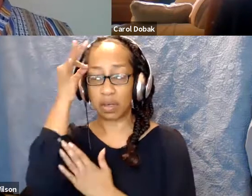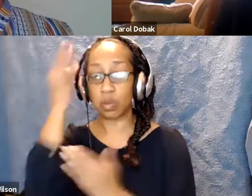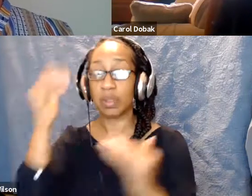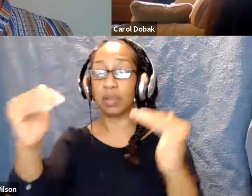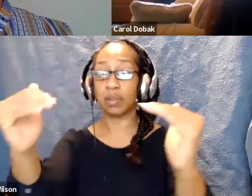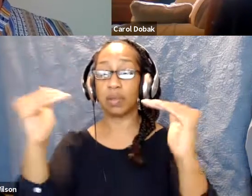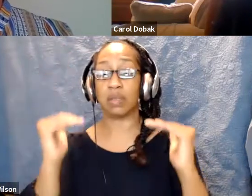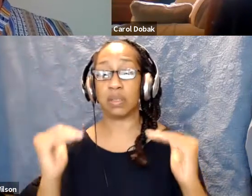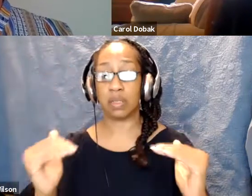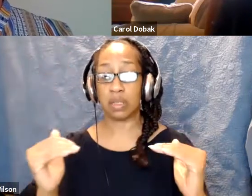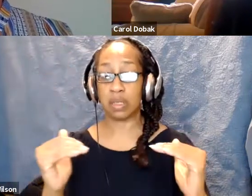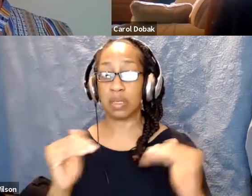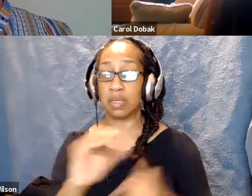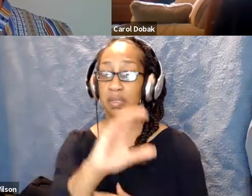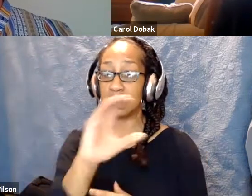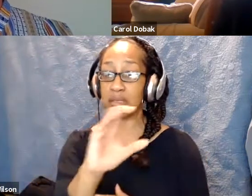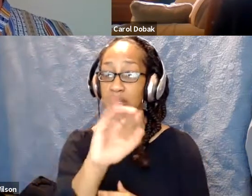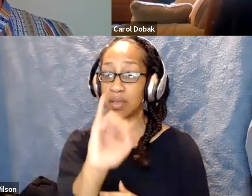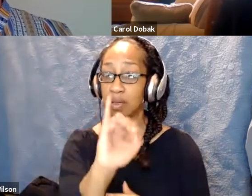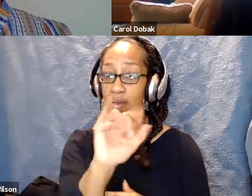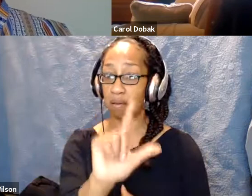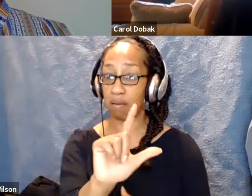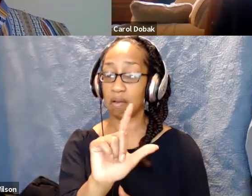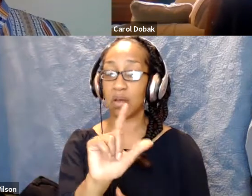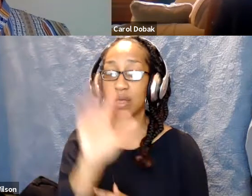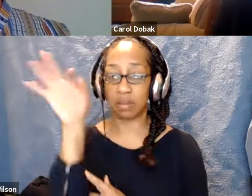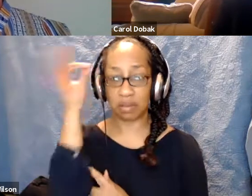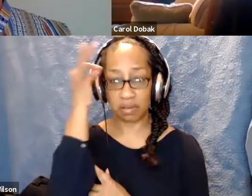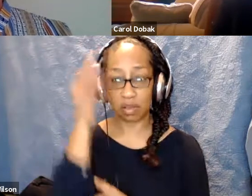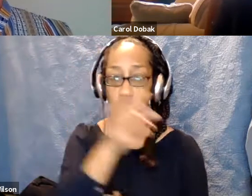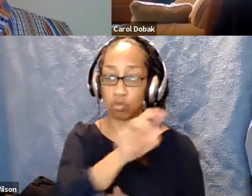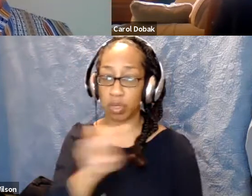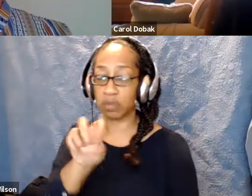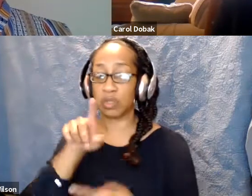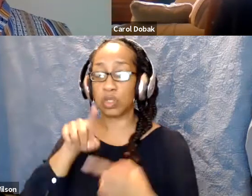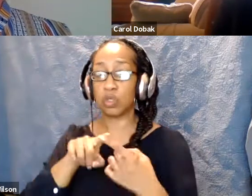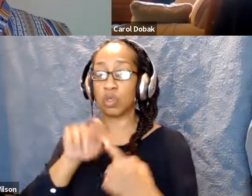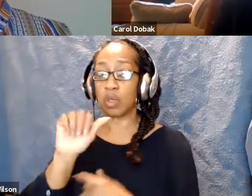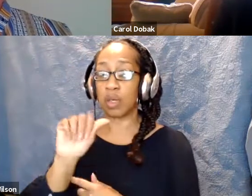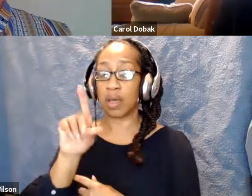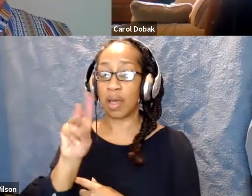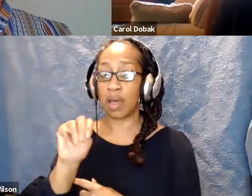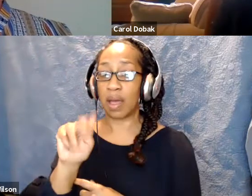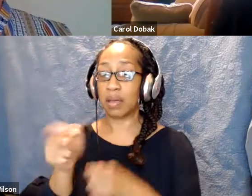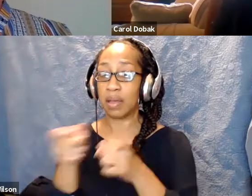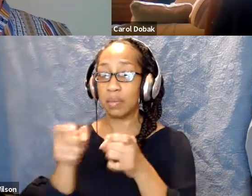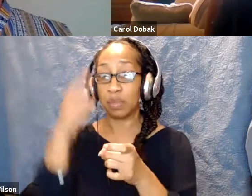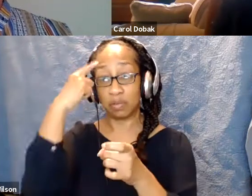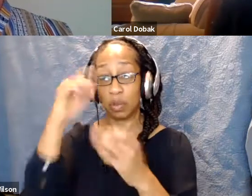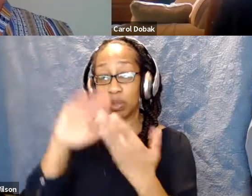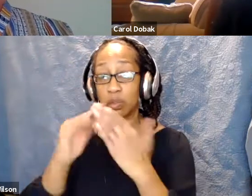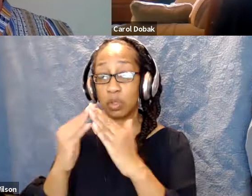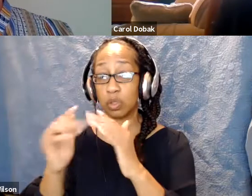is the SIL, which at the federal level transfers into the Administration for Community Living. And below that ring, we have